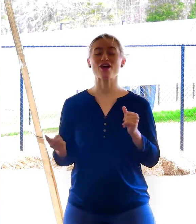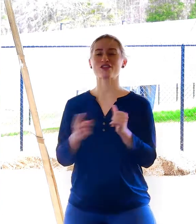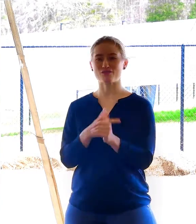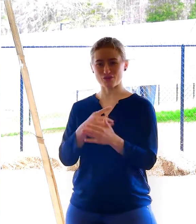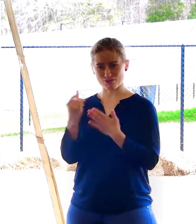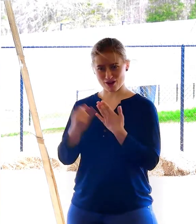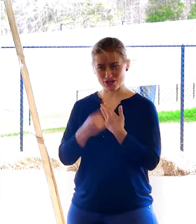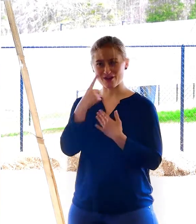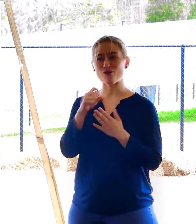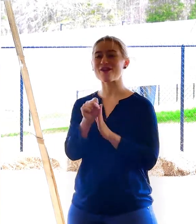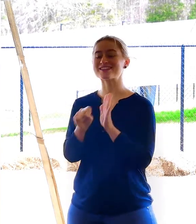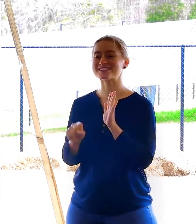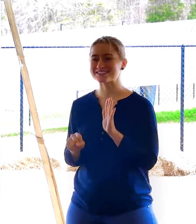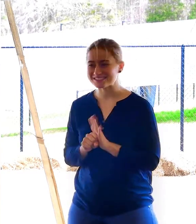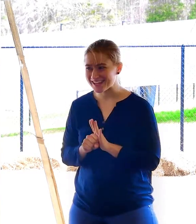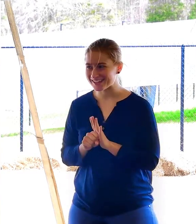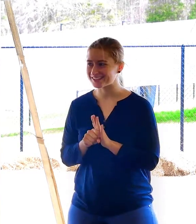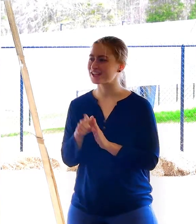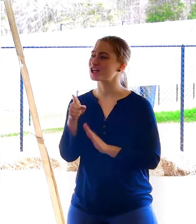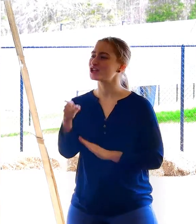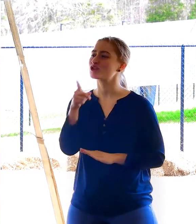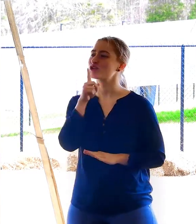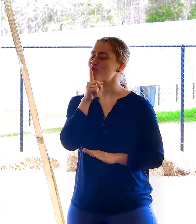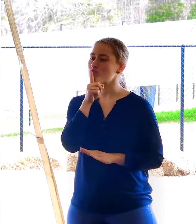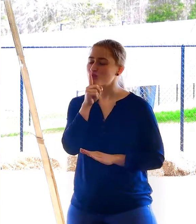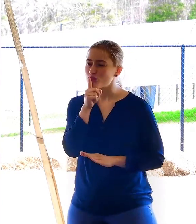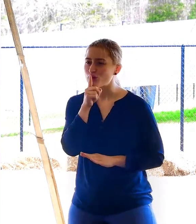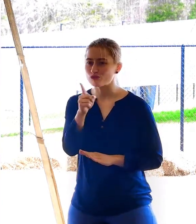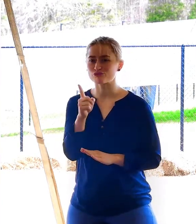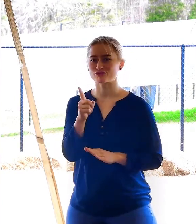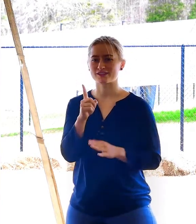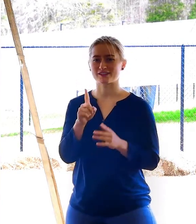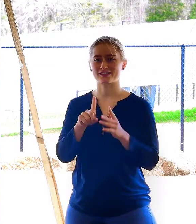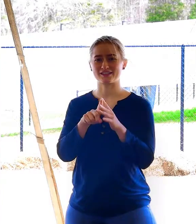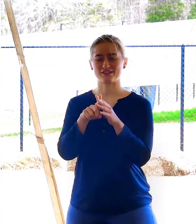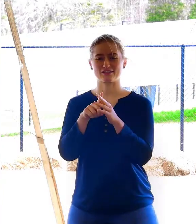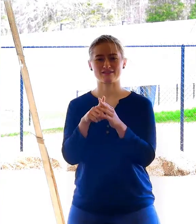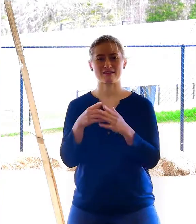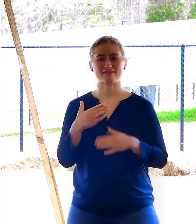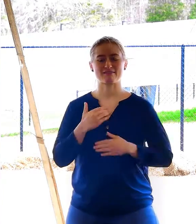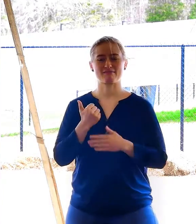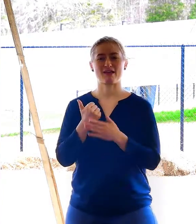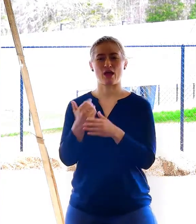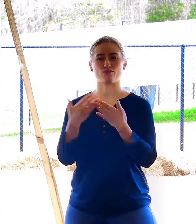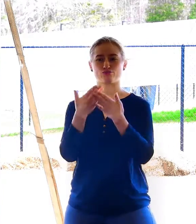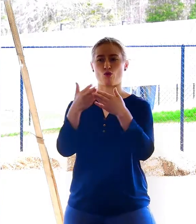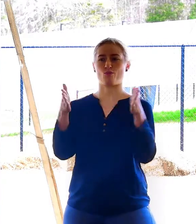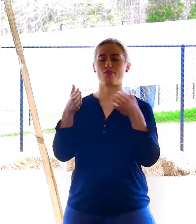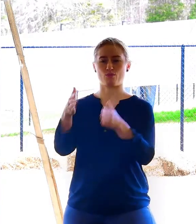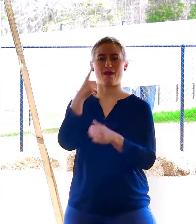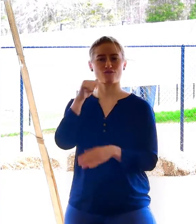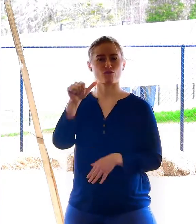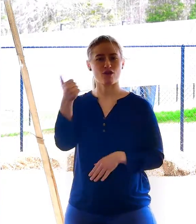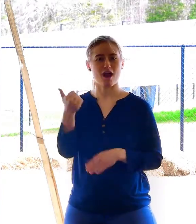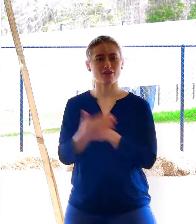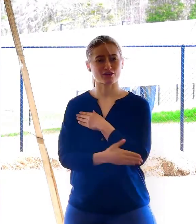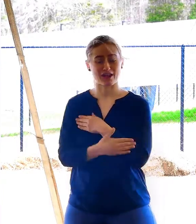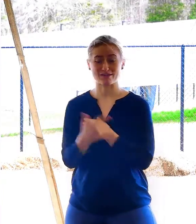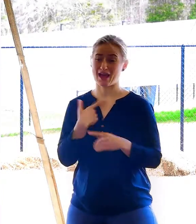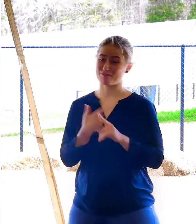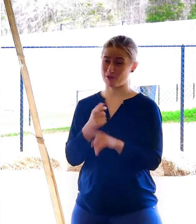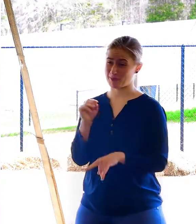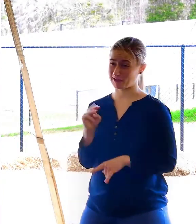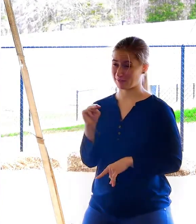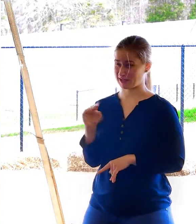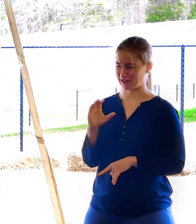for the state. And you've really paved the way for other counties to do this. And I come from Montgomery County, and we don't really